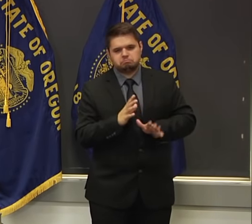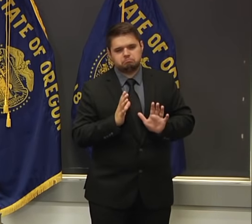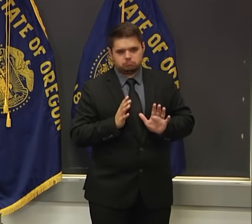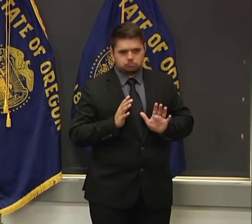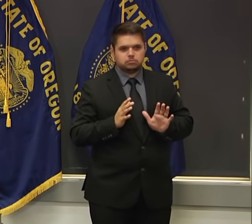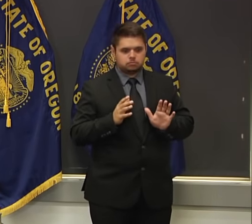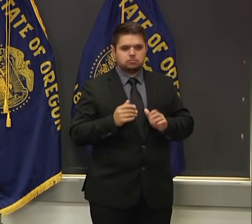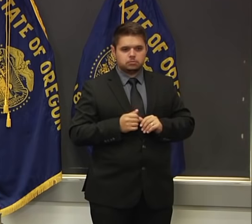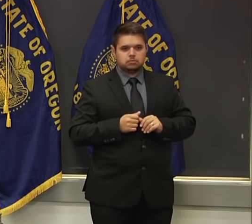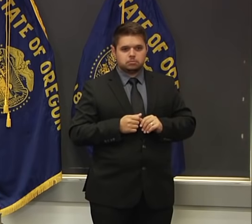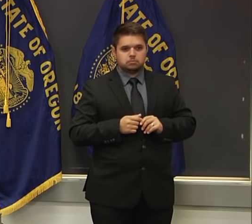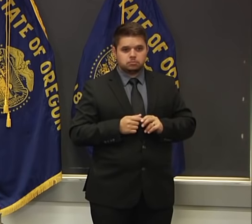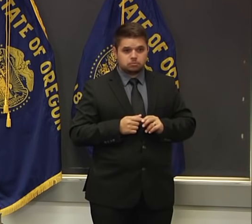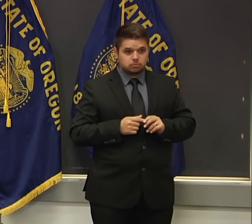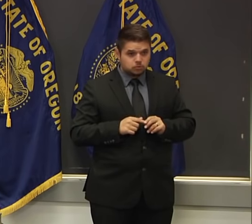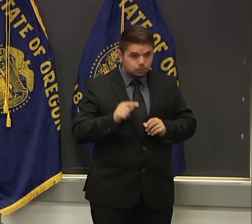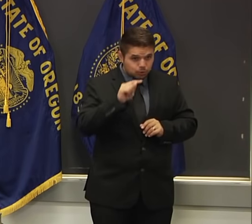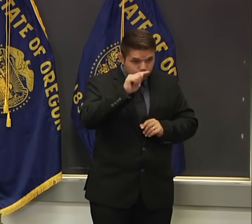of the toxic